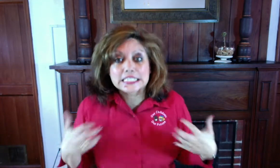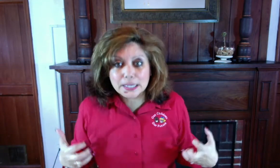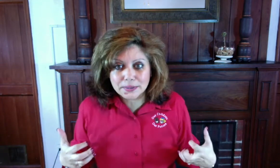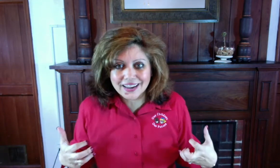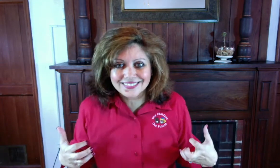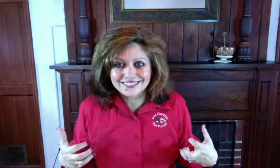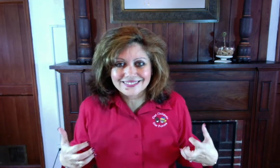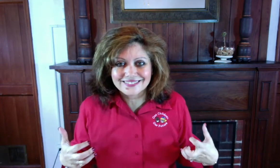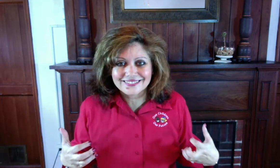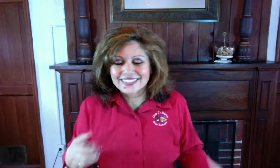cebra.